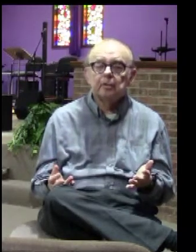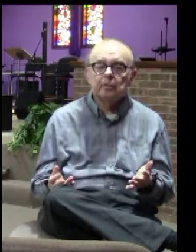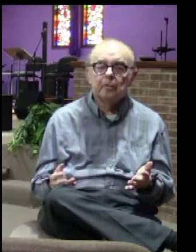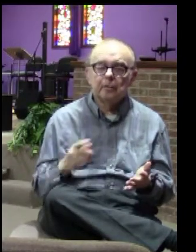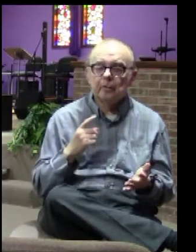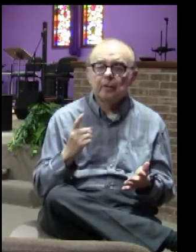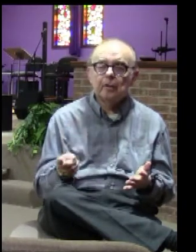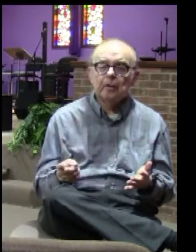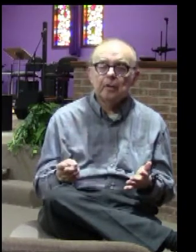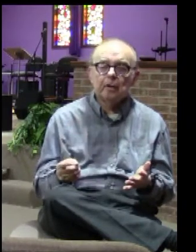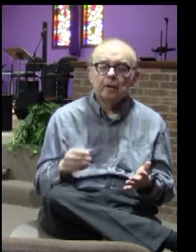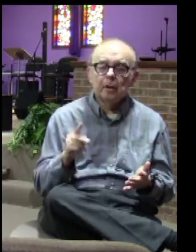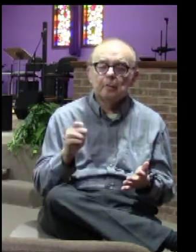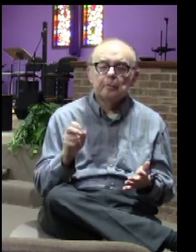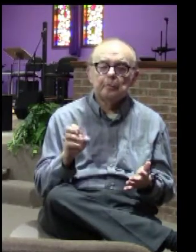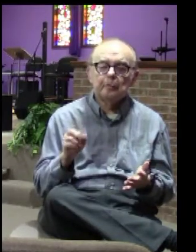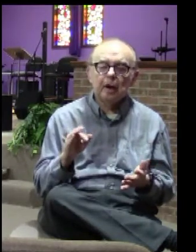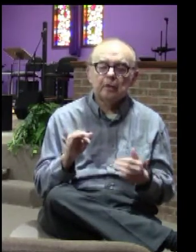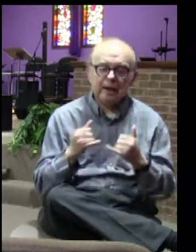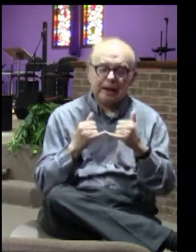There was a power line that was down